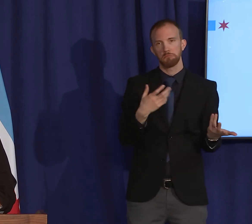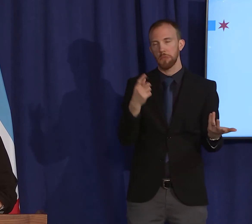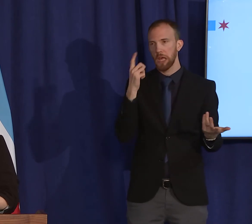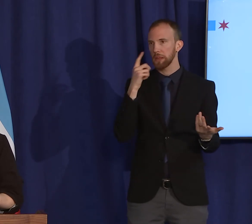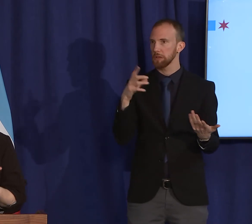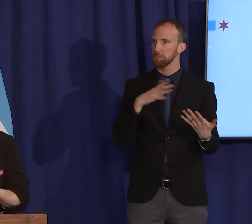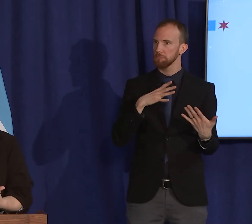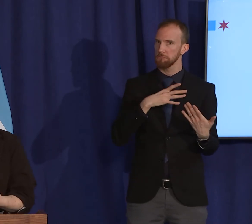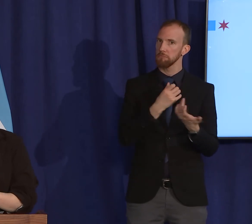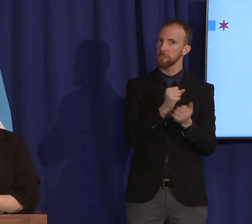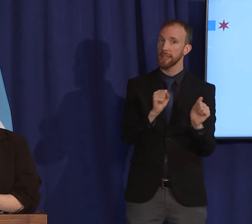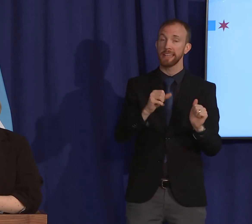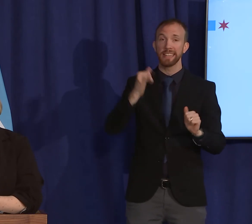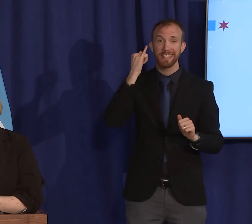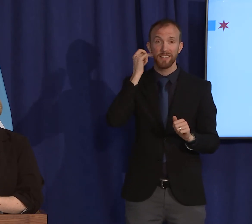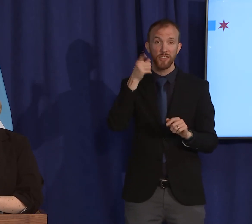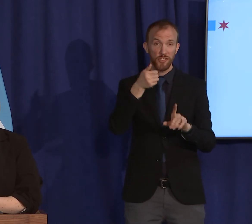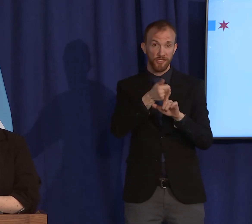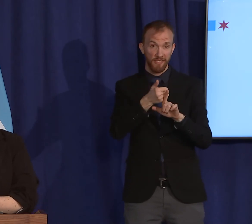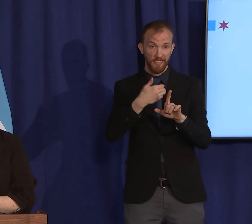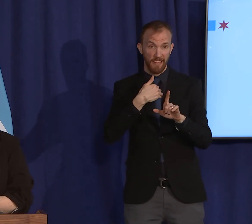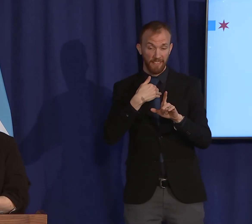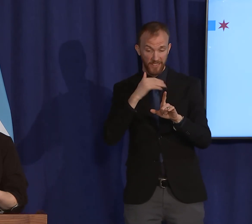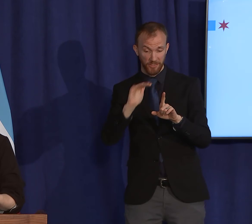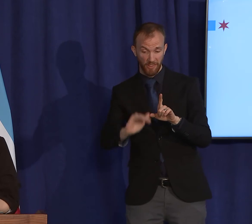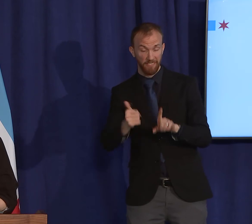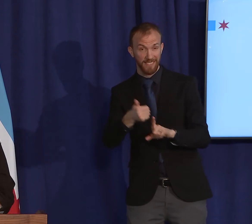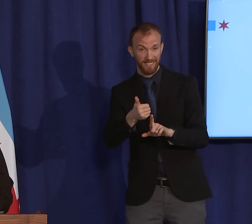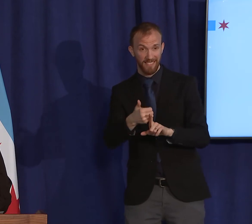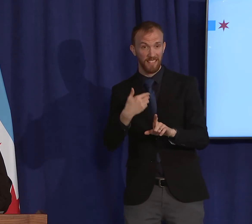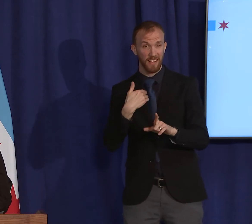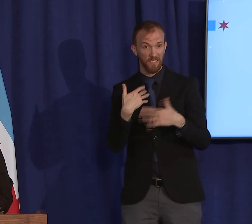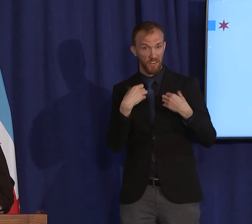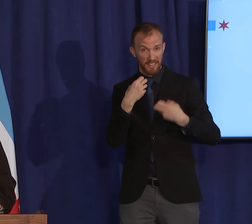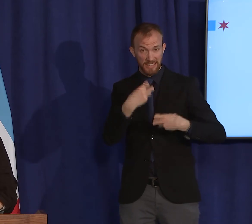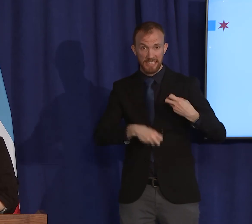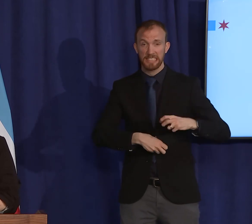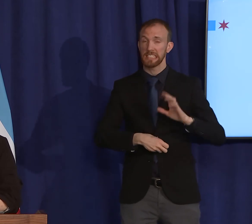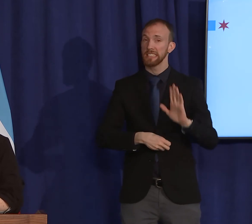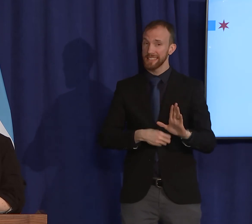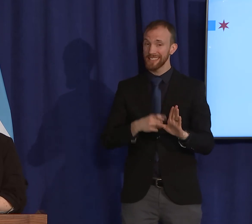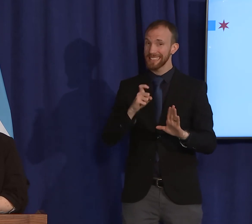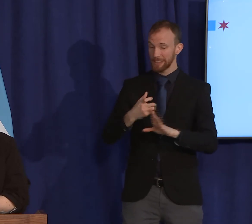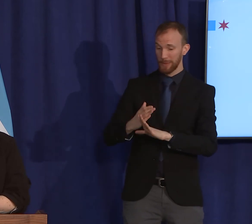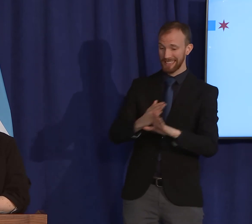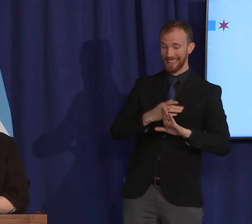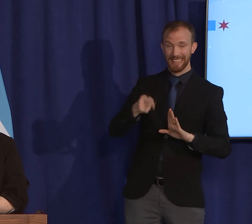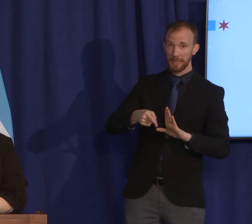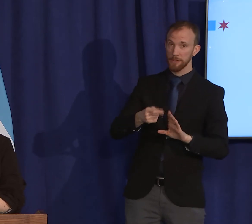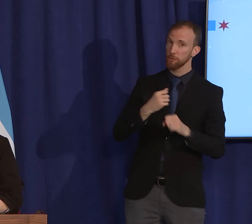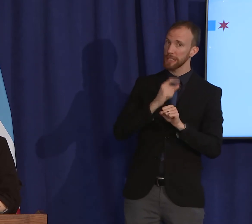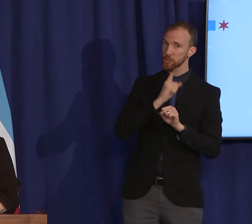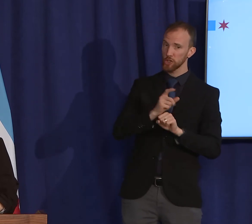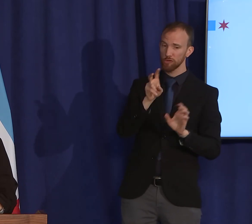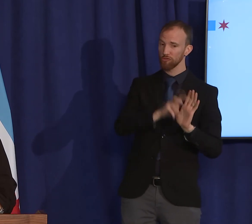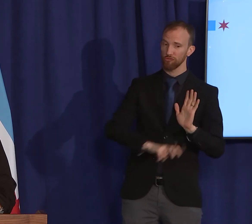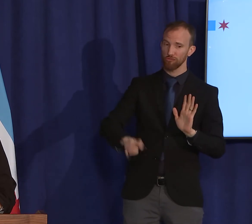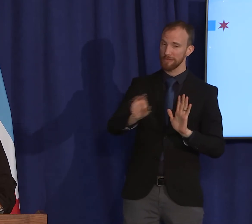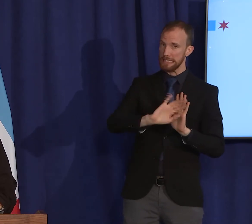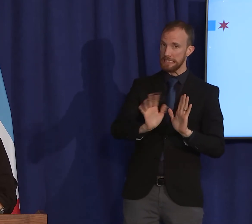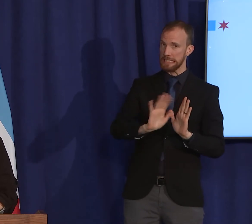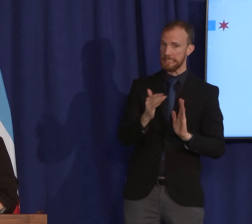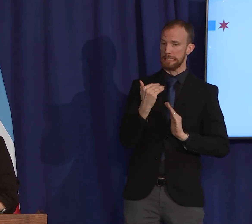for severe outcomes, we do want to continue to protect that child, and traveling would be of concern for them. But